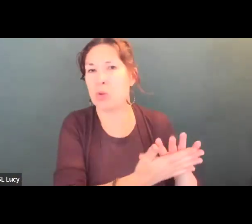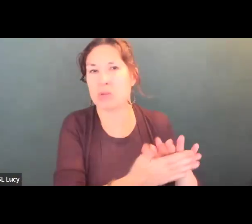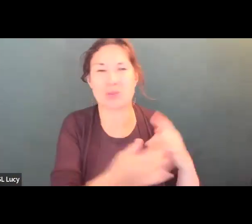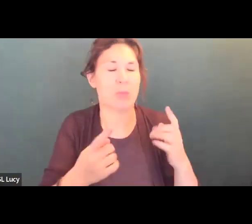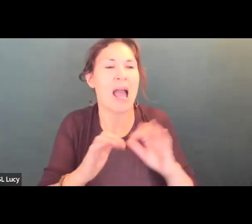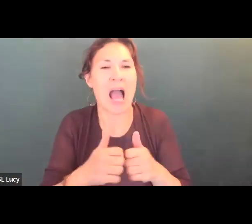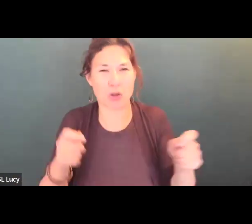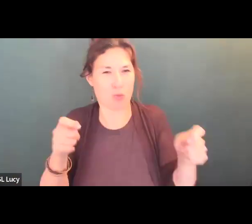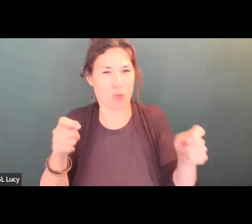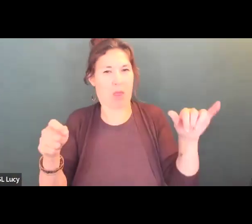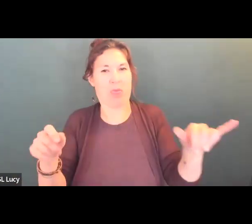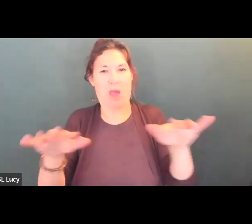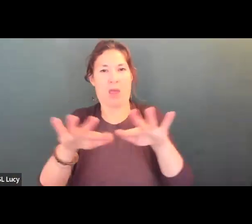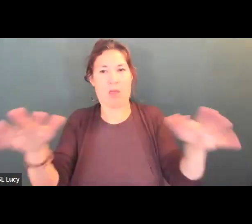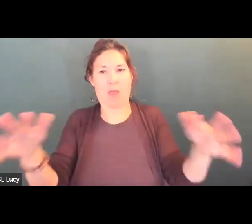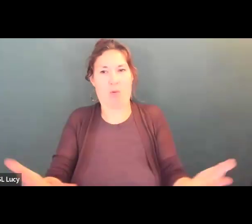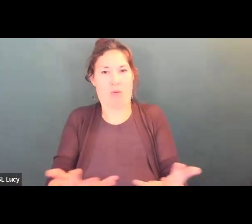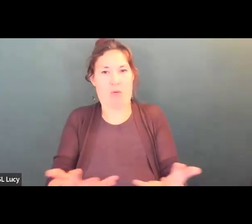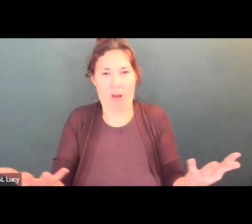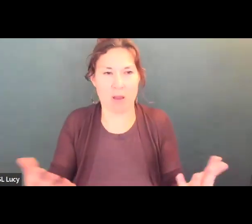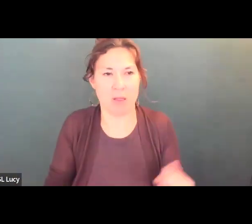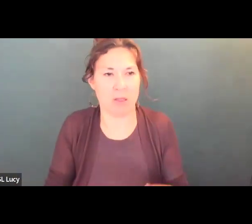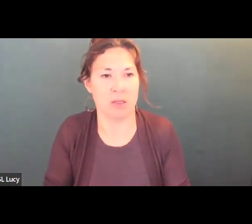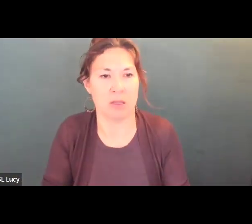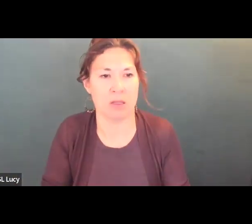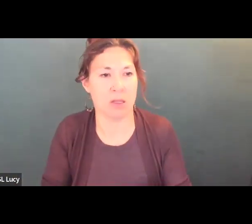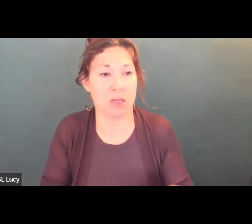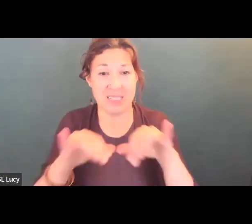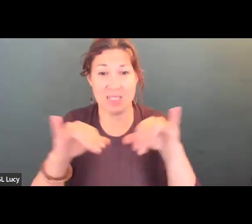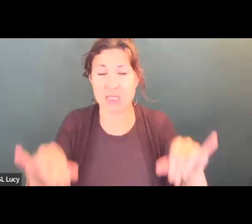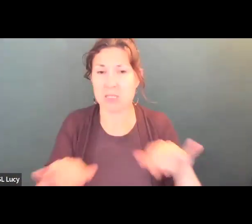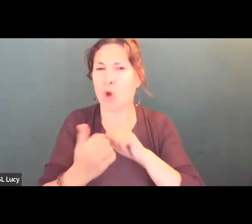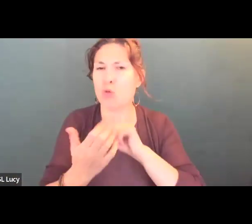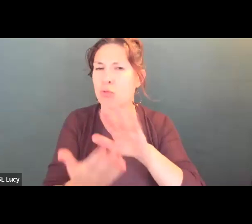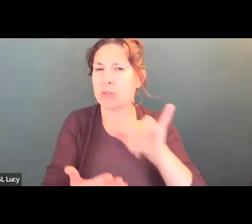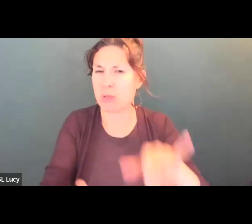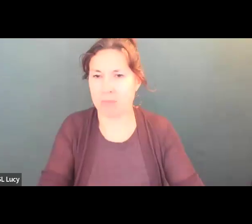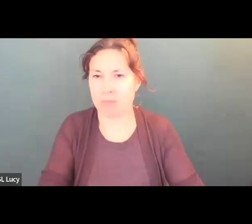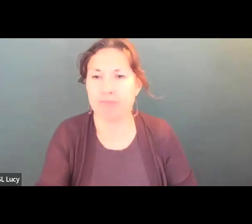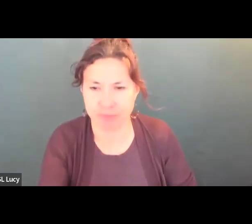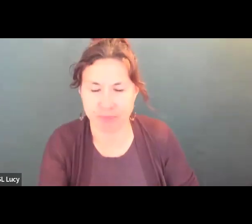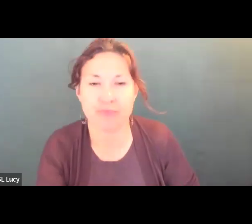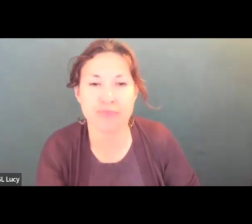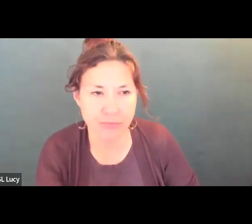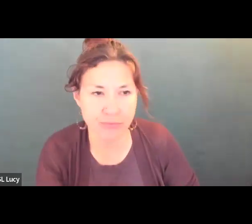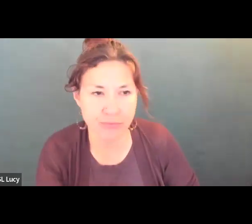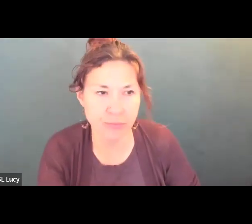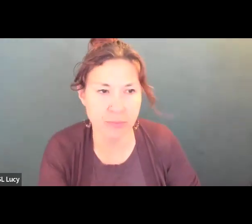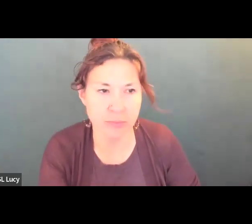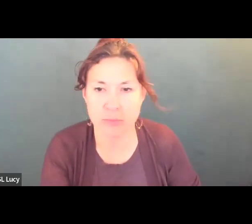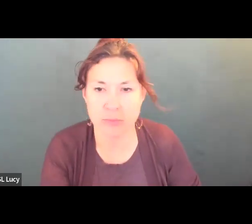Where within your system does that kind of need get directed? Yeah, no, thank you, Chair Robinson. I